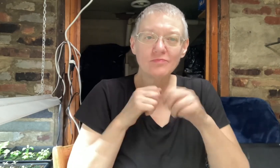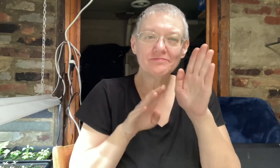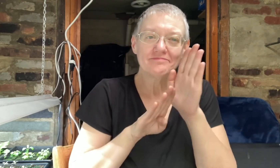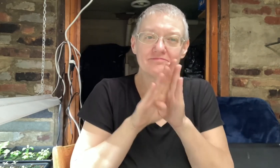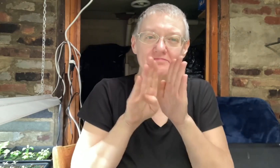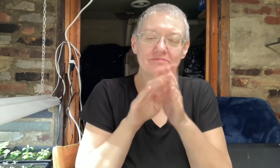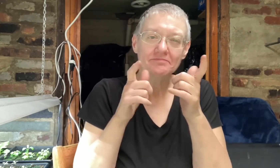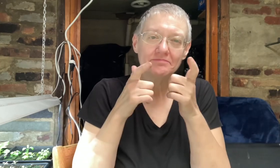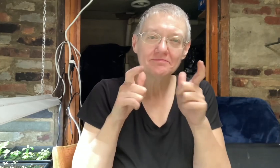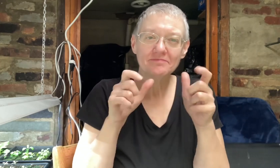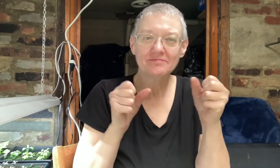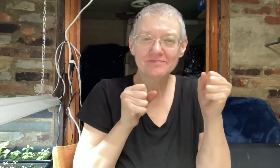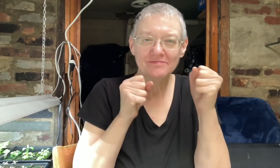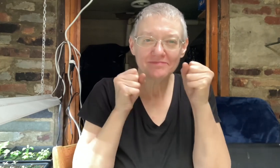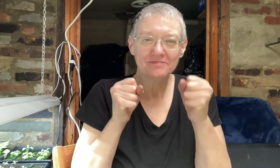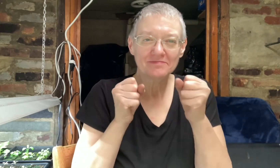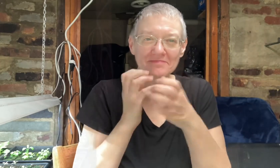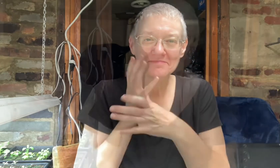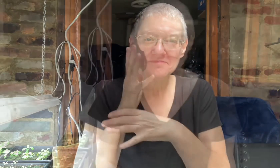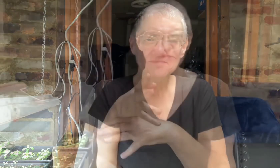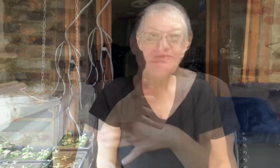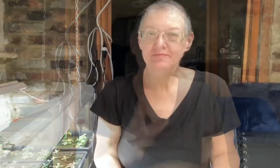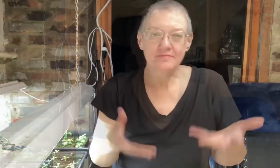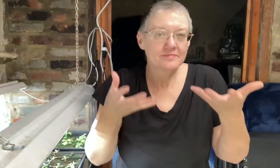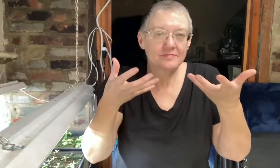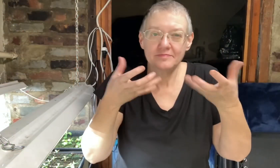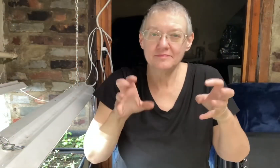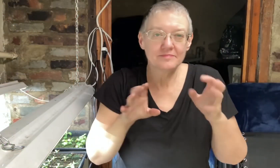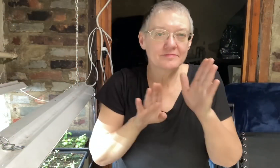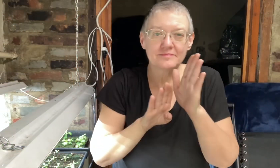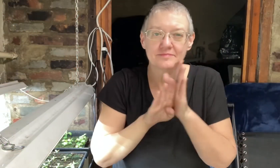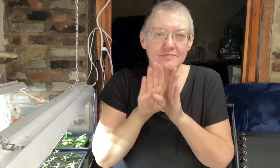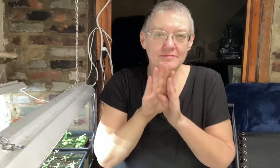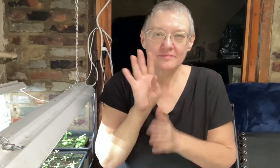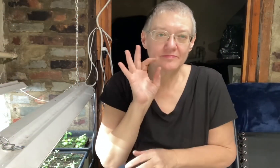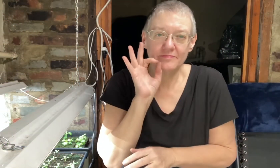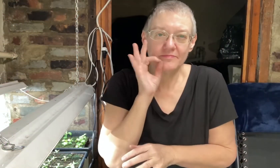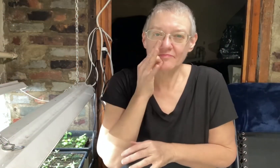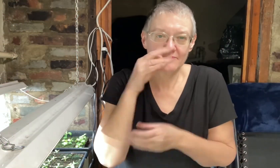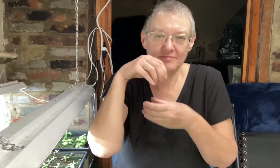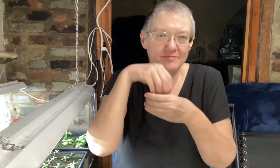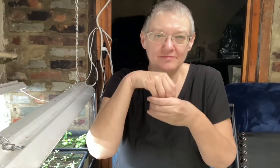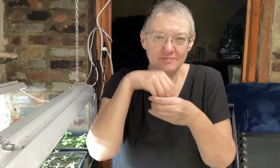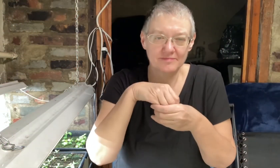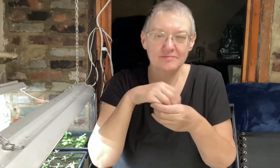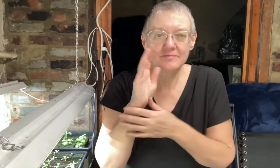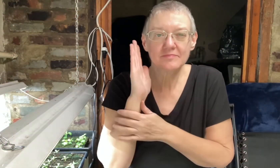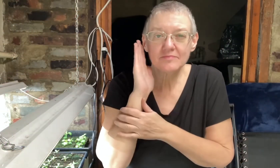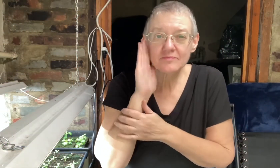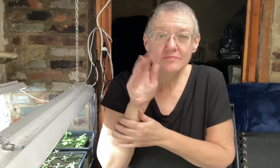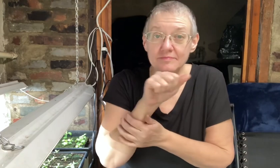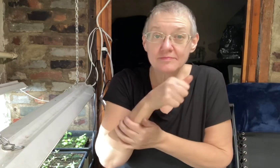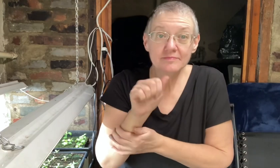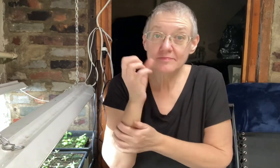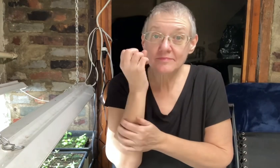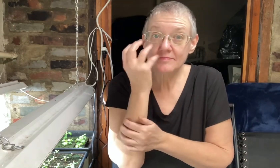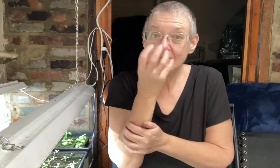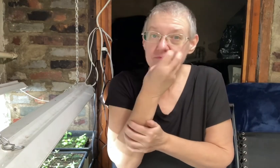grow. I want to develop big, strong plants. Now, I don't want them to fruit inside,